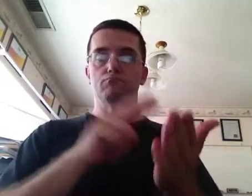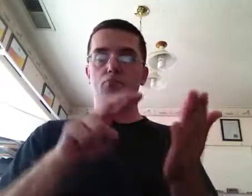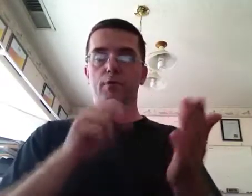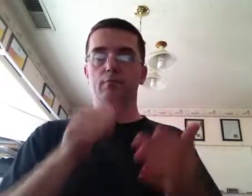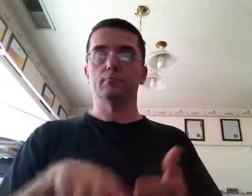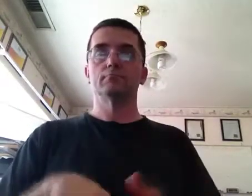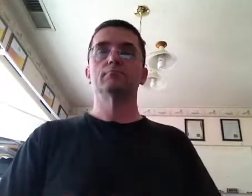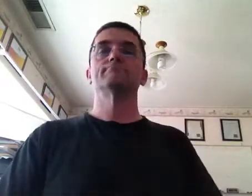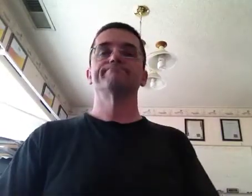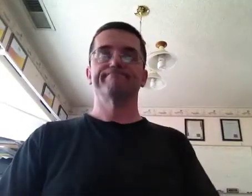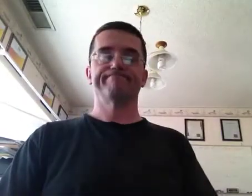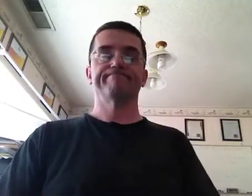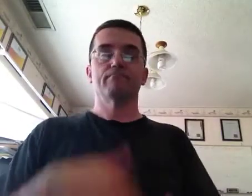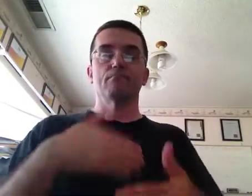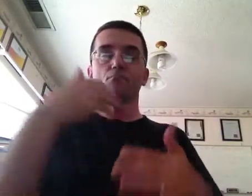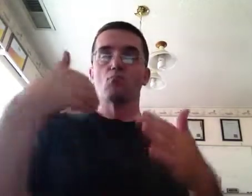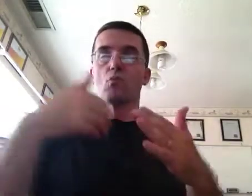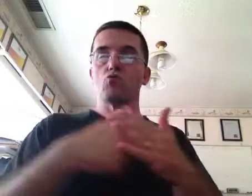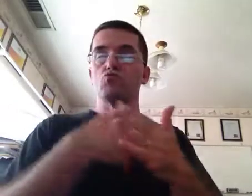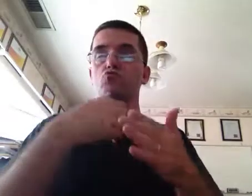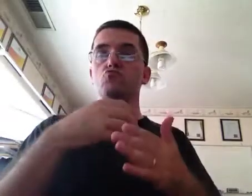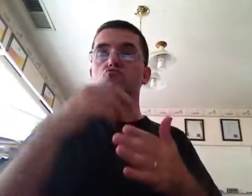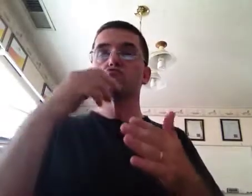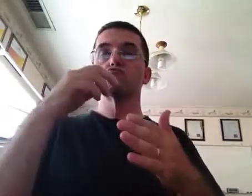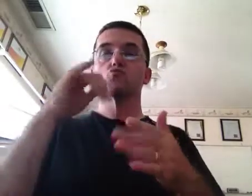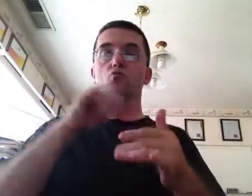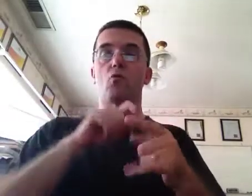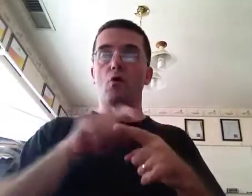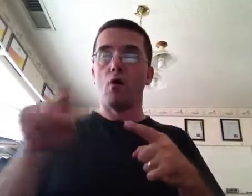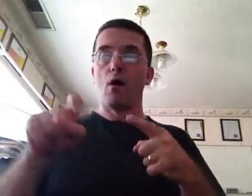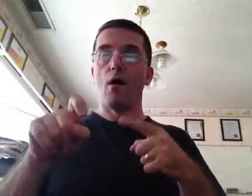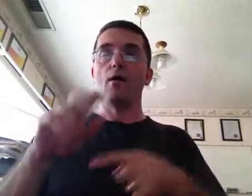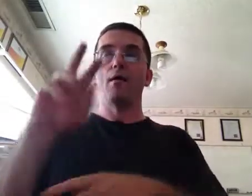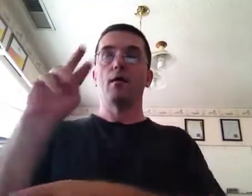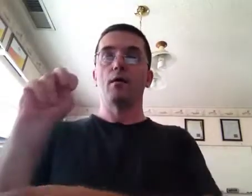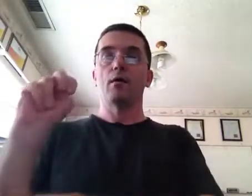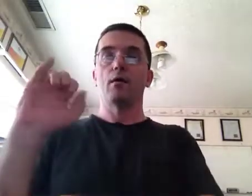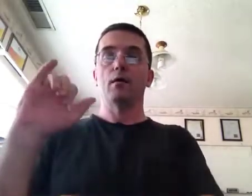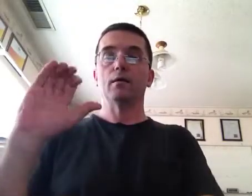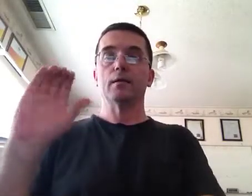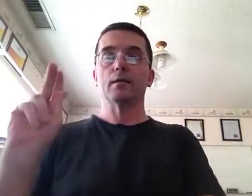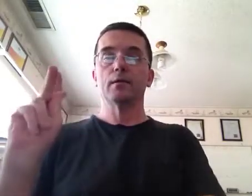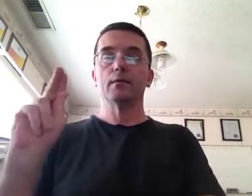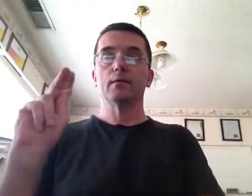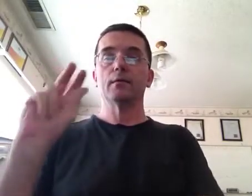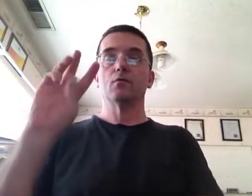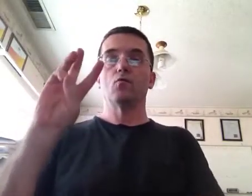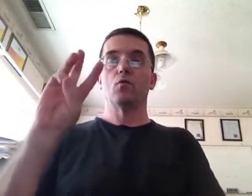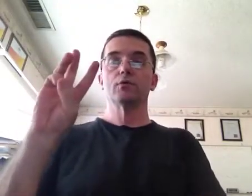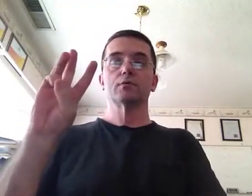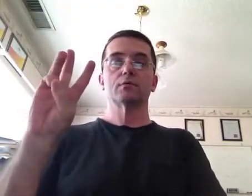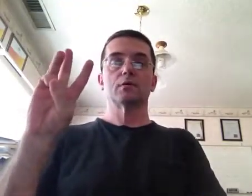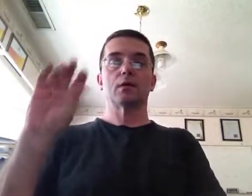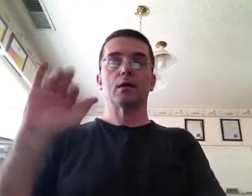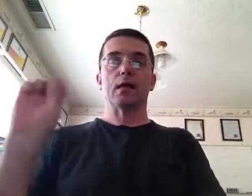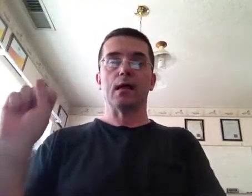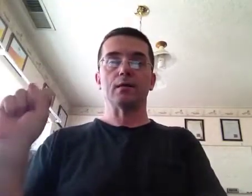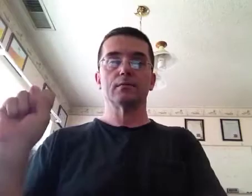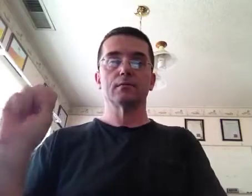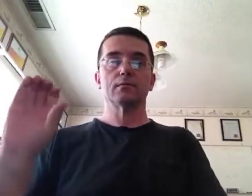So, all right, let's go to Nick in Wisconsin. Hi, Nick. How are you? Good. How are you? Better than I deserve.